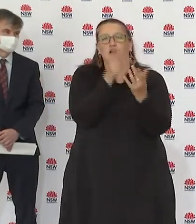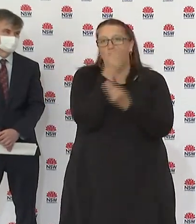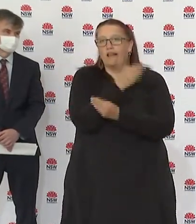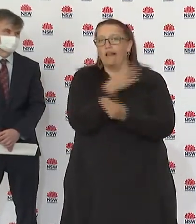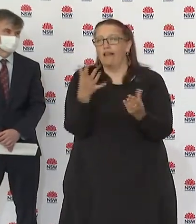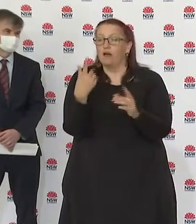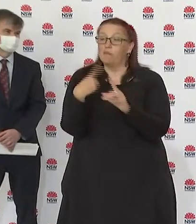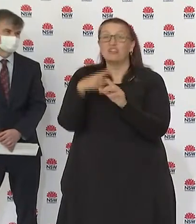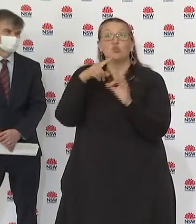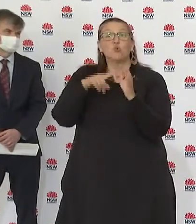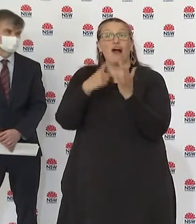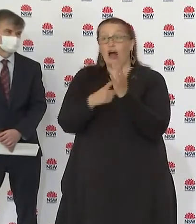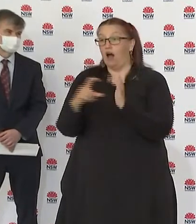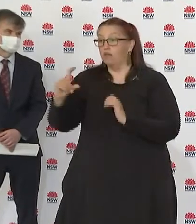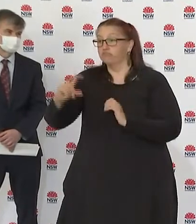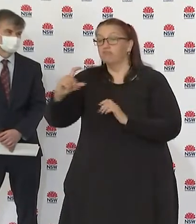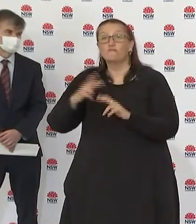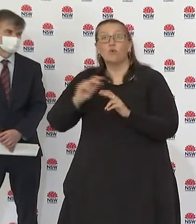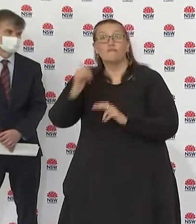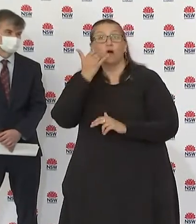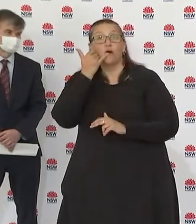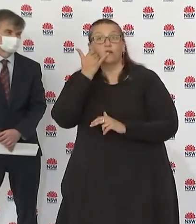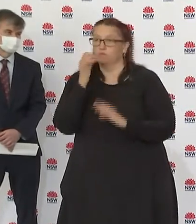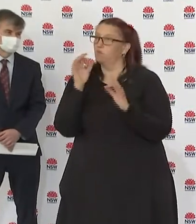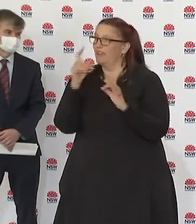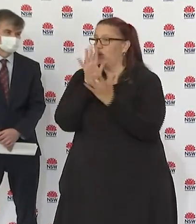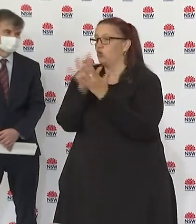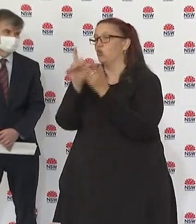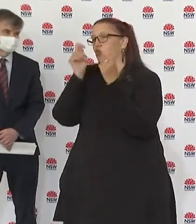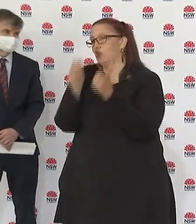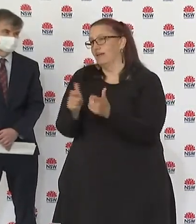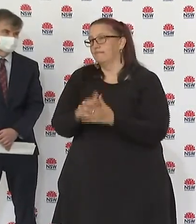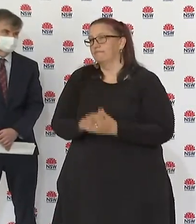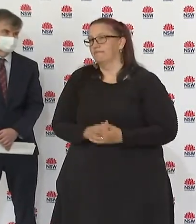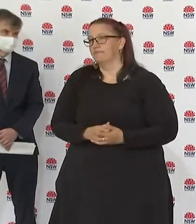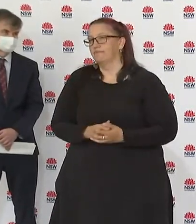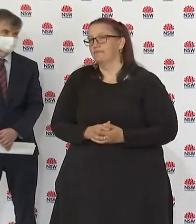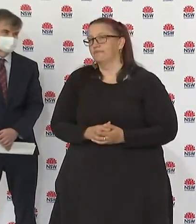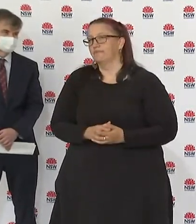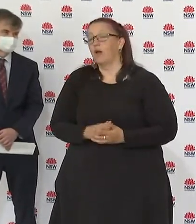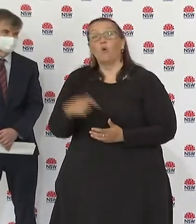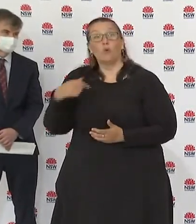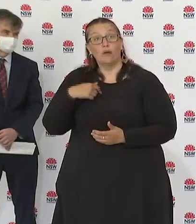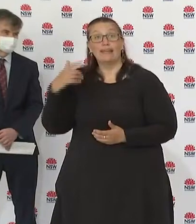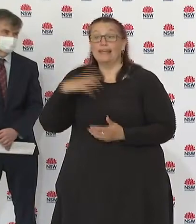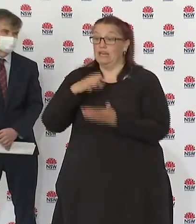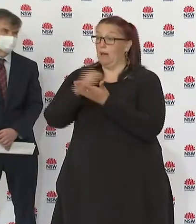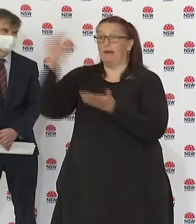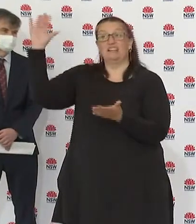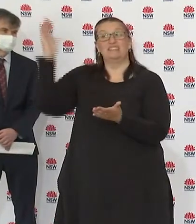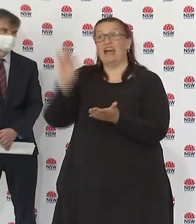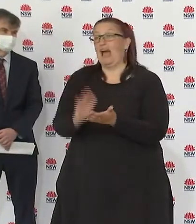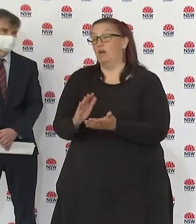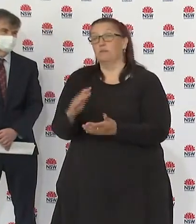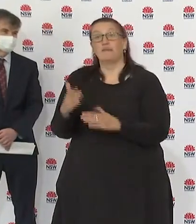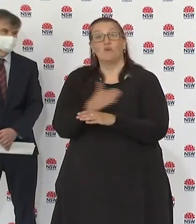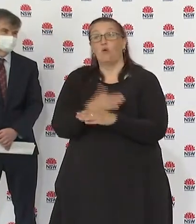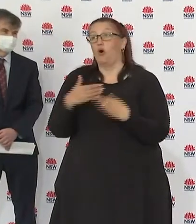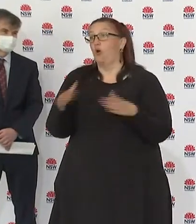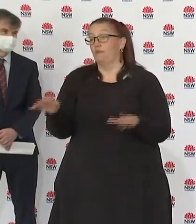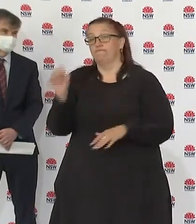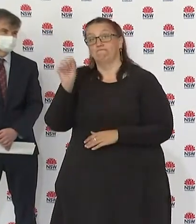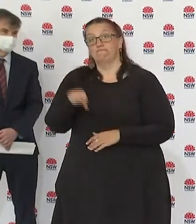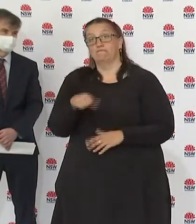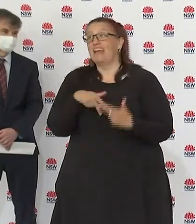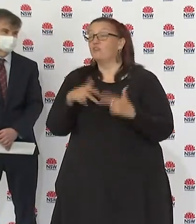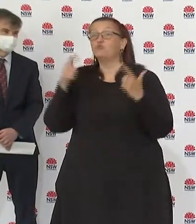them. But there's no doubt that that number needs to come down. If it's not at a safe level before we open up, we do run the risk of having an outbreak